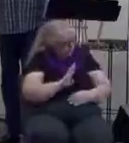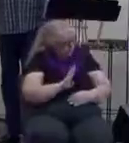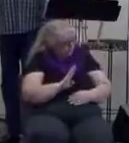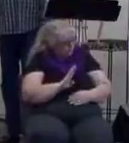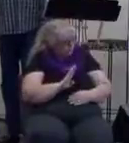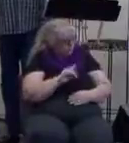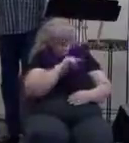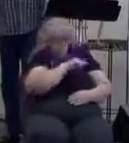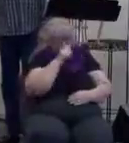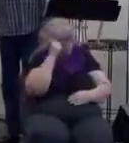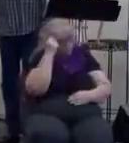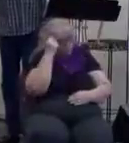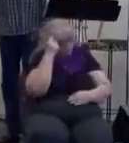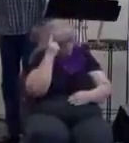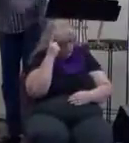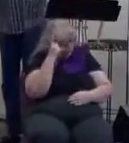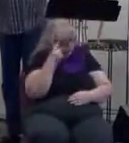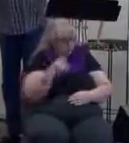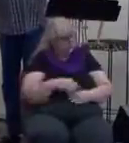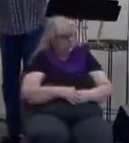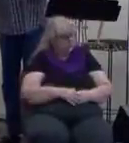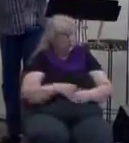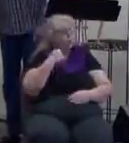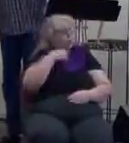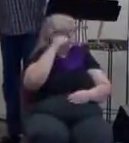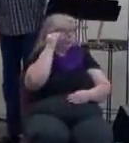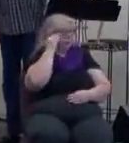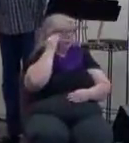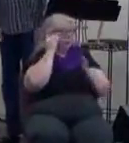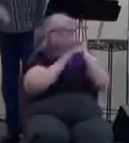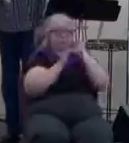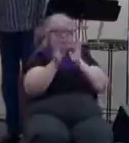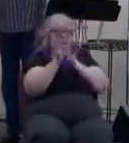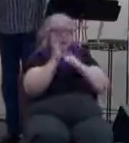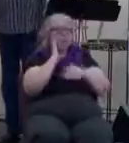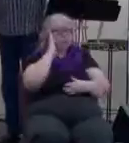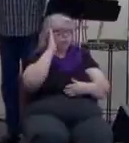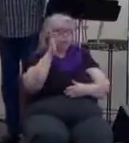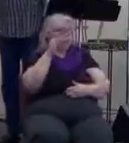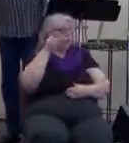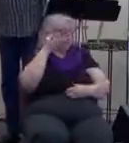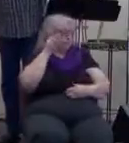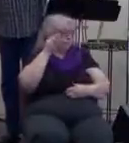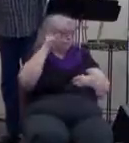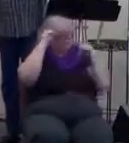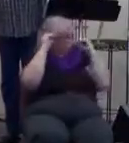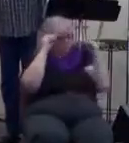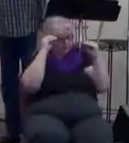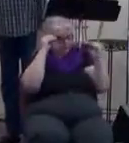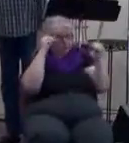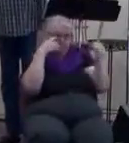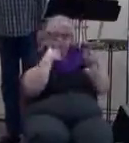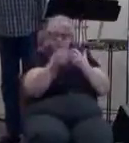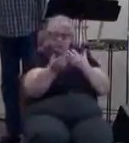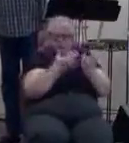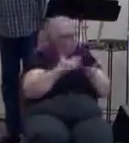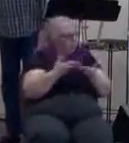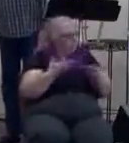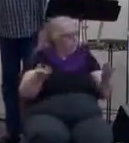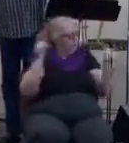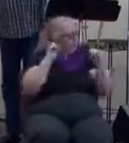it. We know Jesus, and we're going to preach and teach him. Come hell or high water,